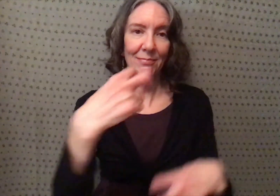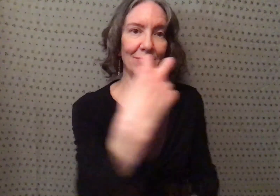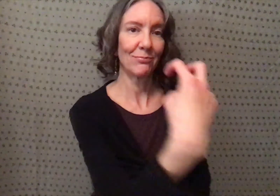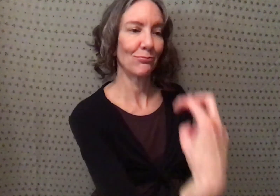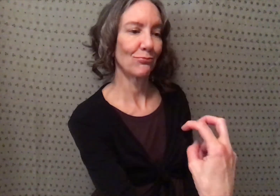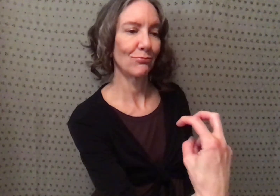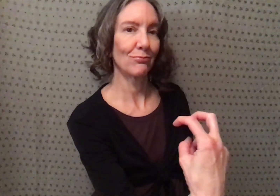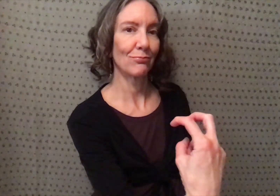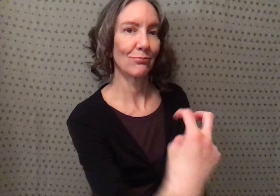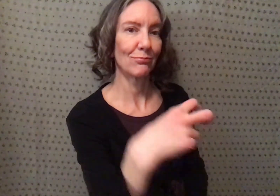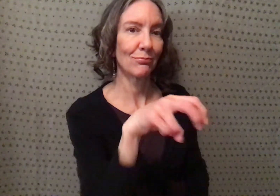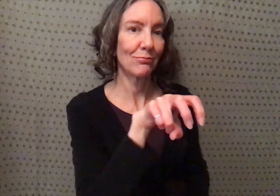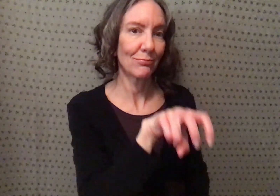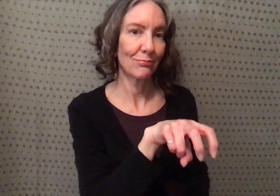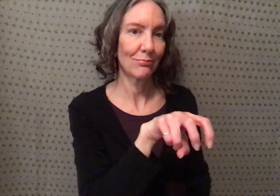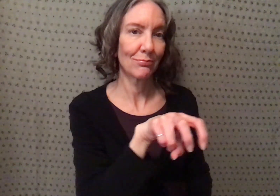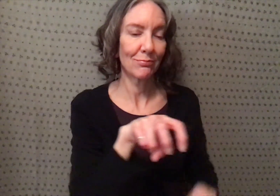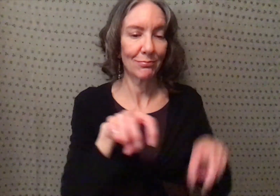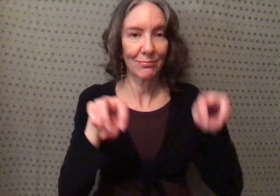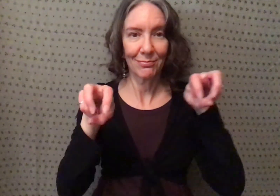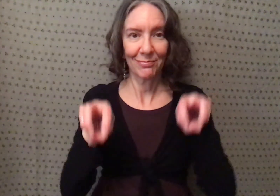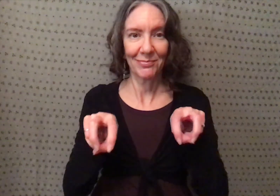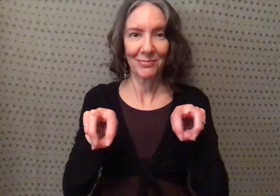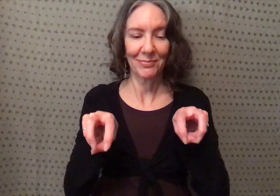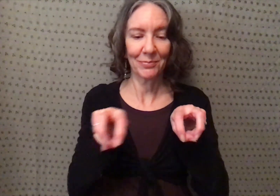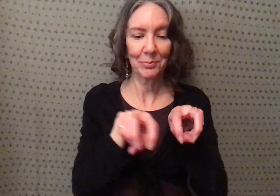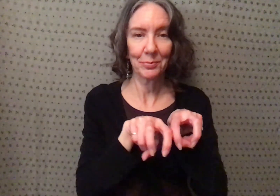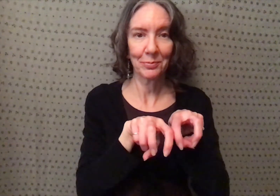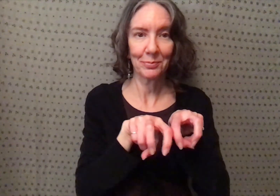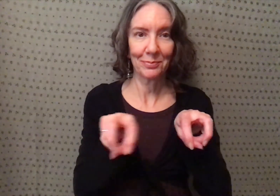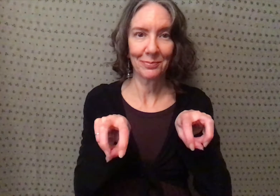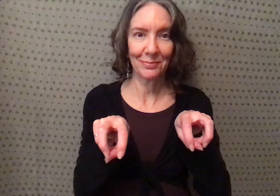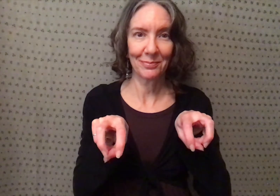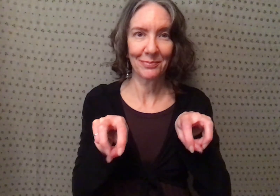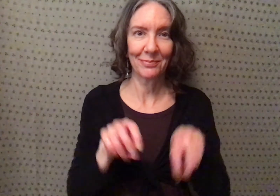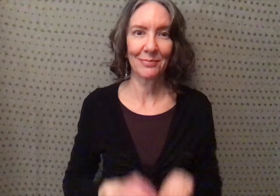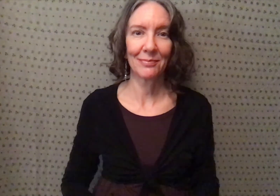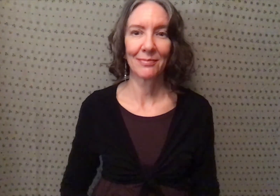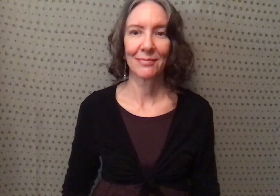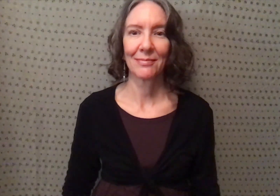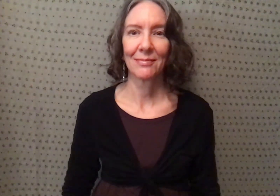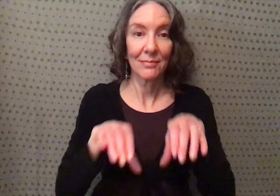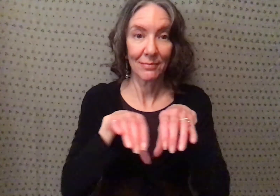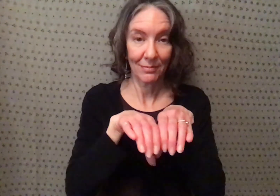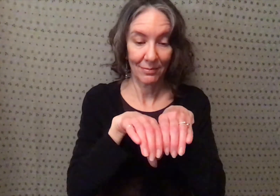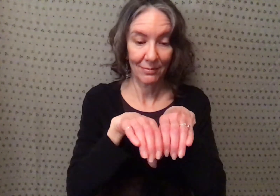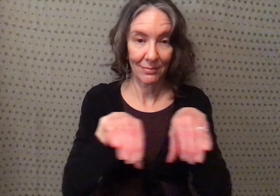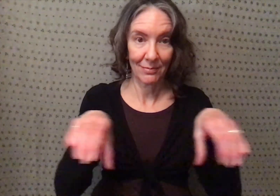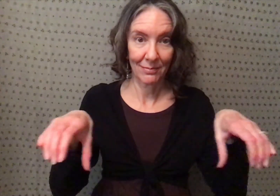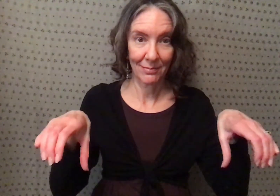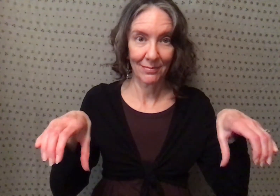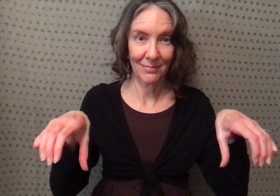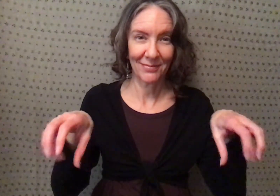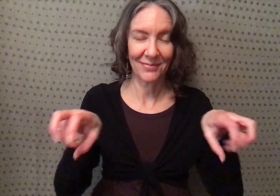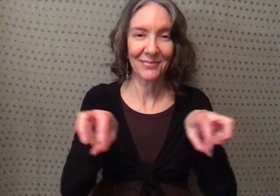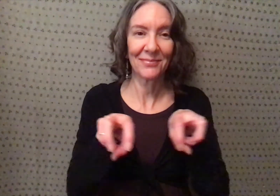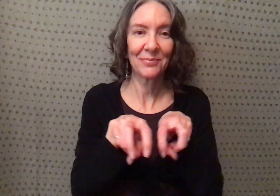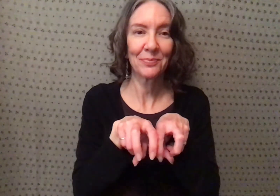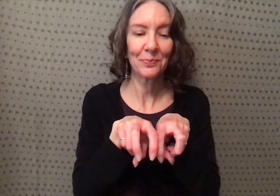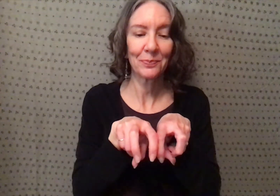They can face toward you or away from you, side by side, close or far. Couch is signed with C hand shapes